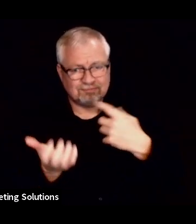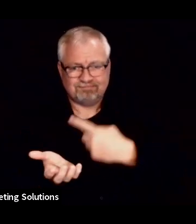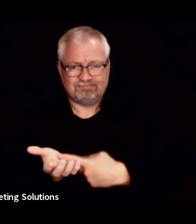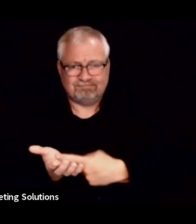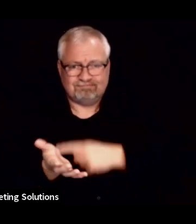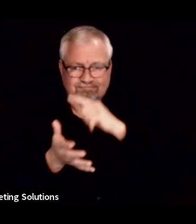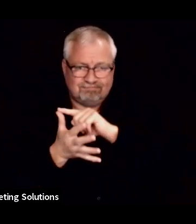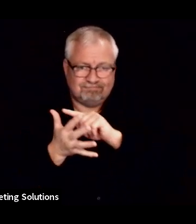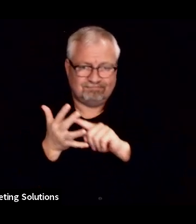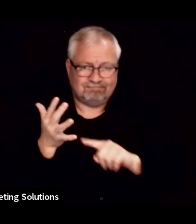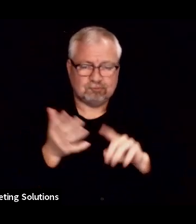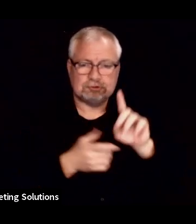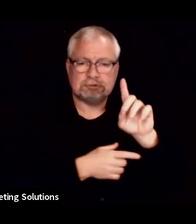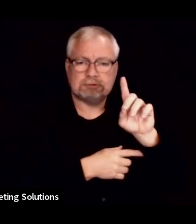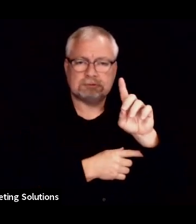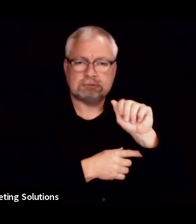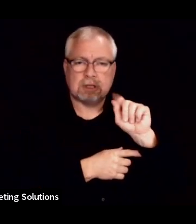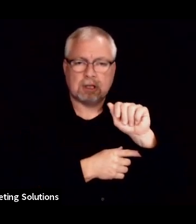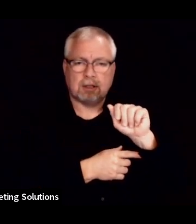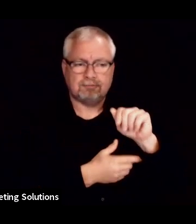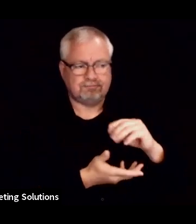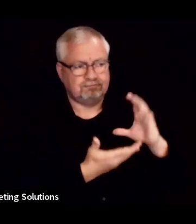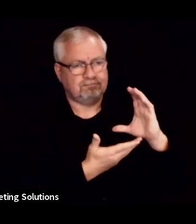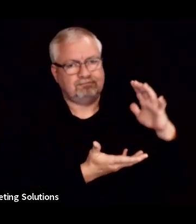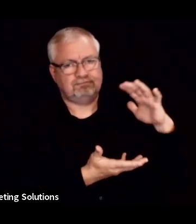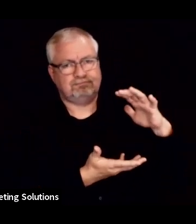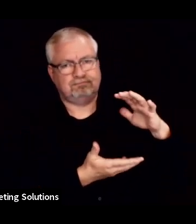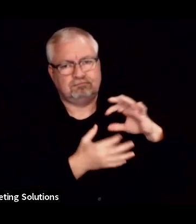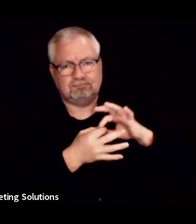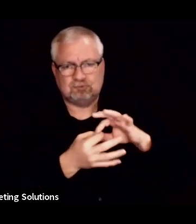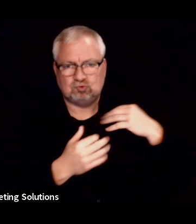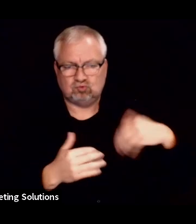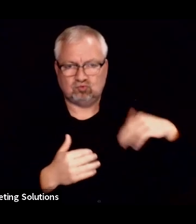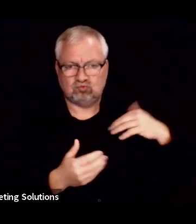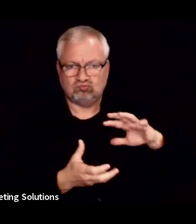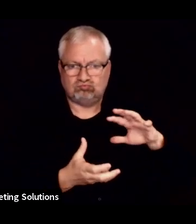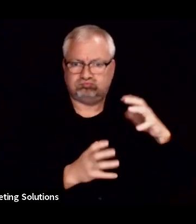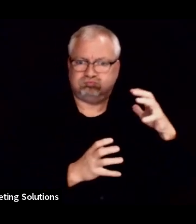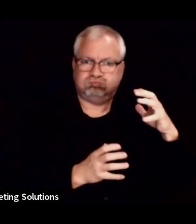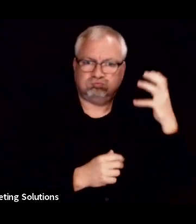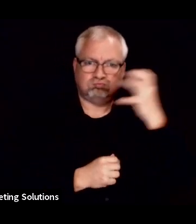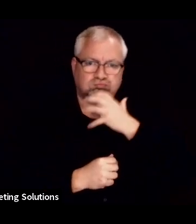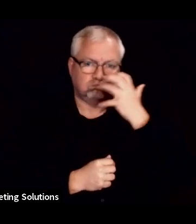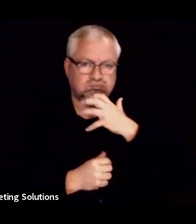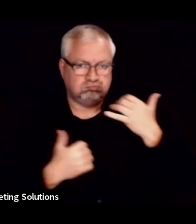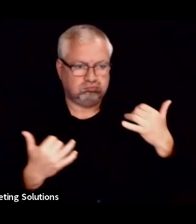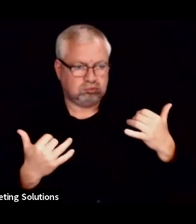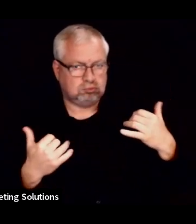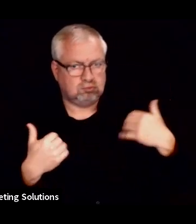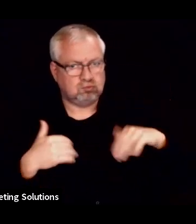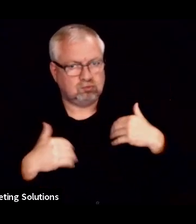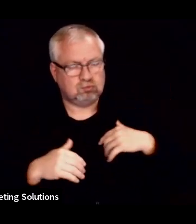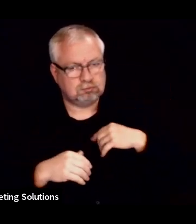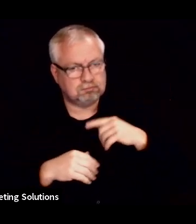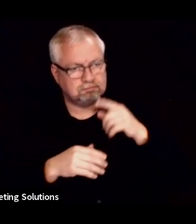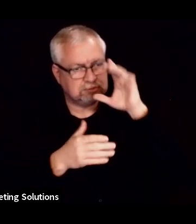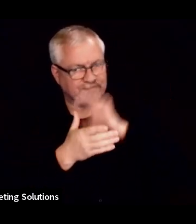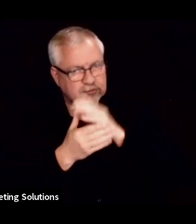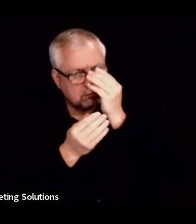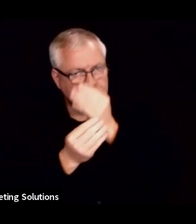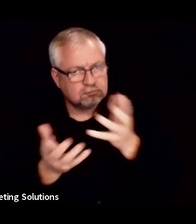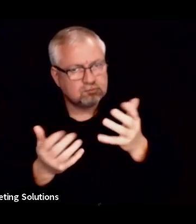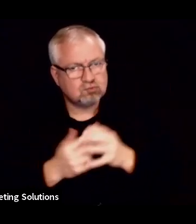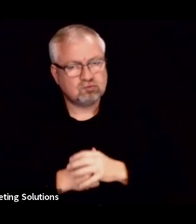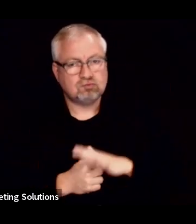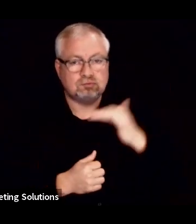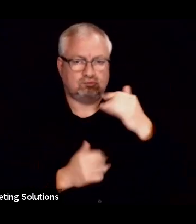Minnesota today because it does underscore the volatility of the situation that we find ourselves in, I believe. I'll start as usual with the global